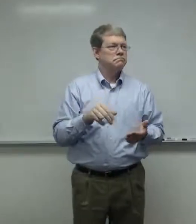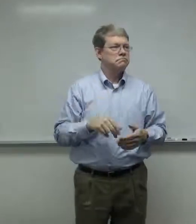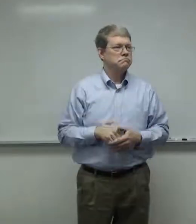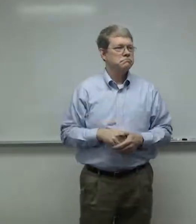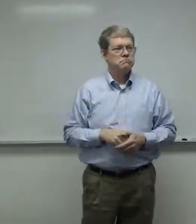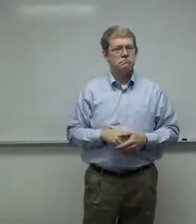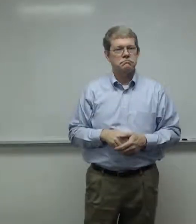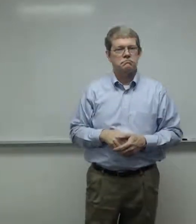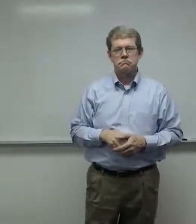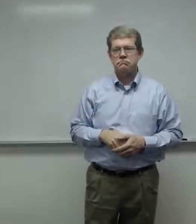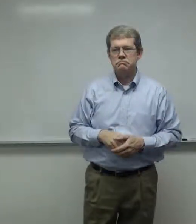That's pretty.